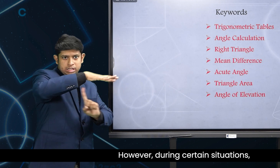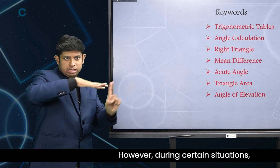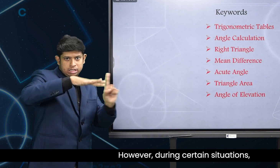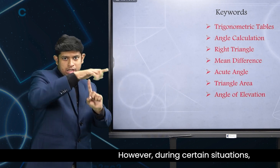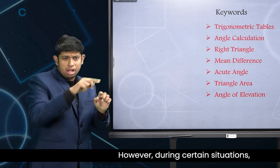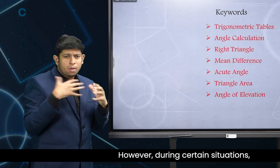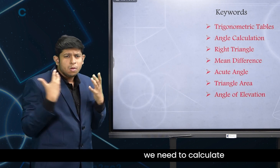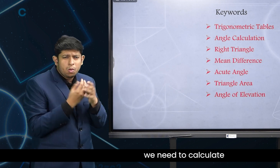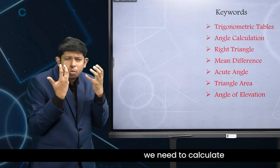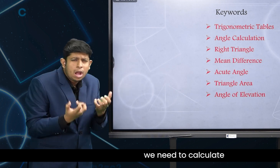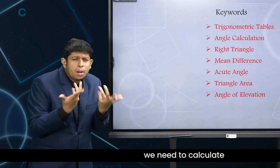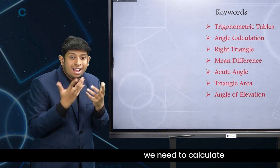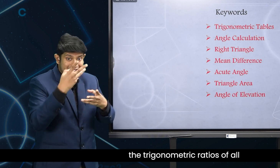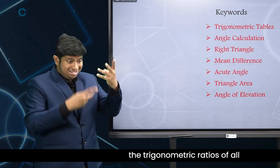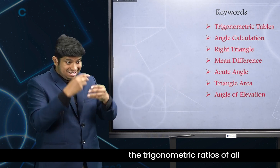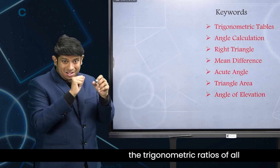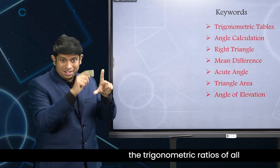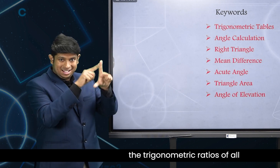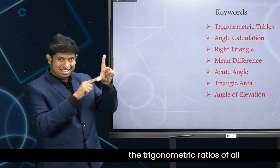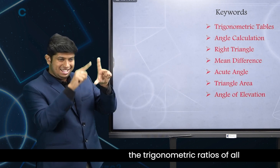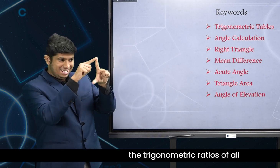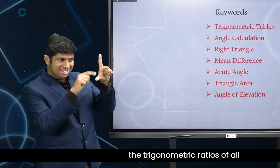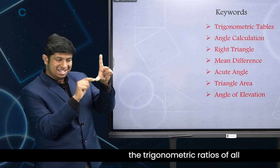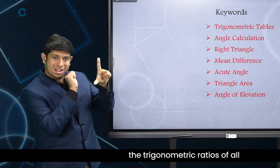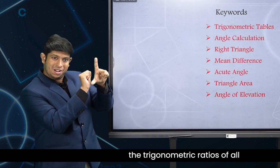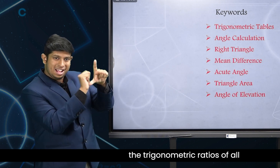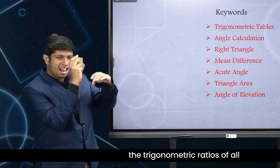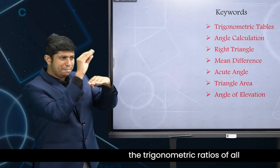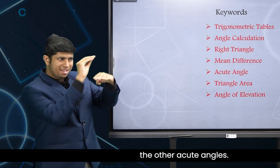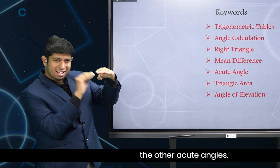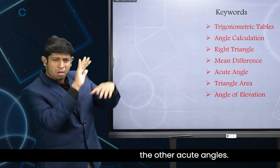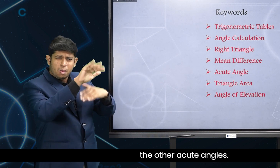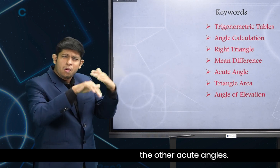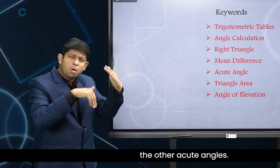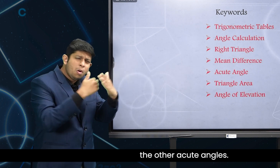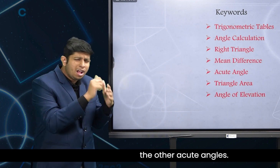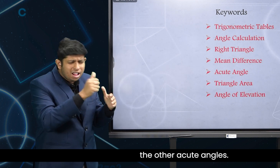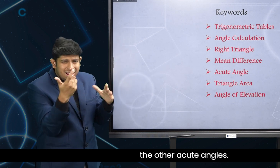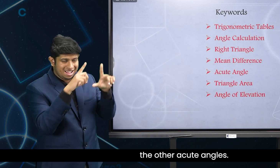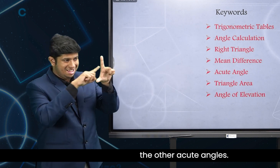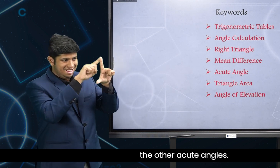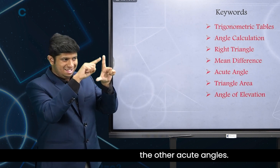situations, we need to calculate the trigonometric ratios of all the other acute angles.